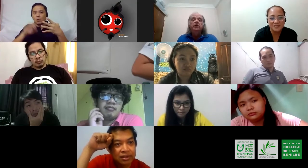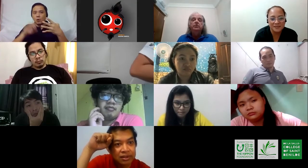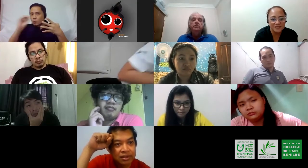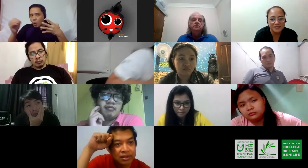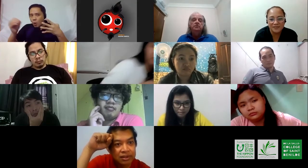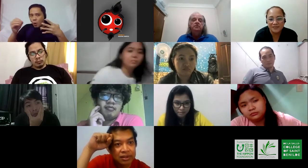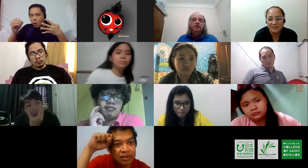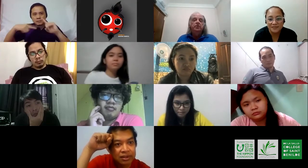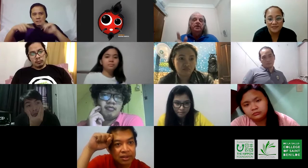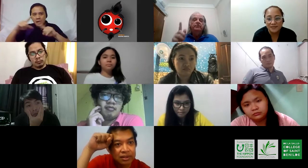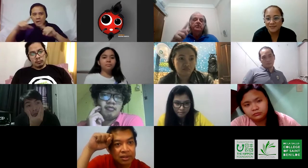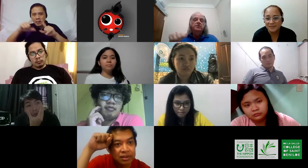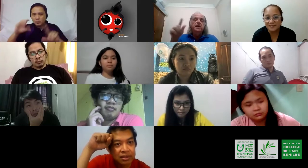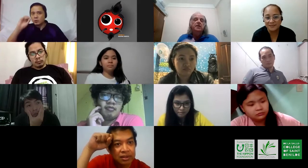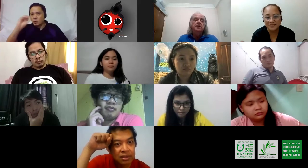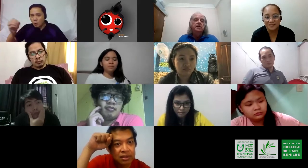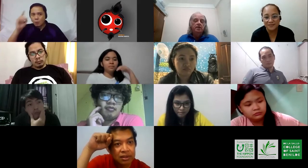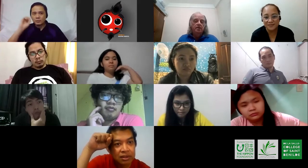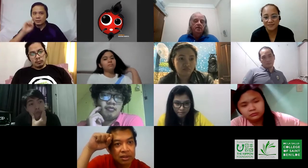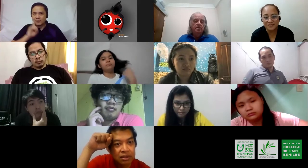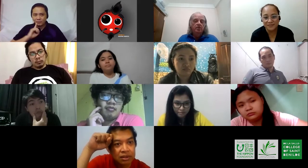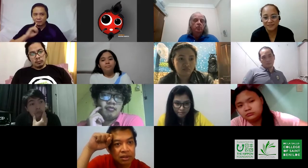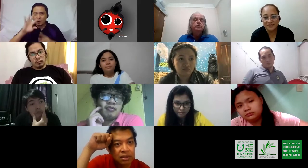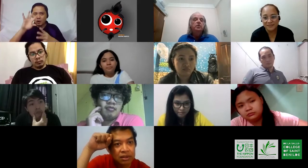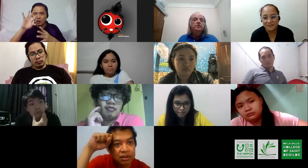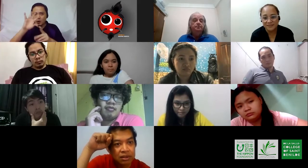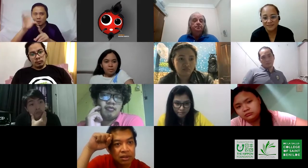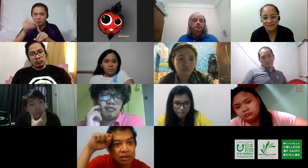culture. And you have to say which one.